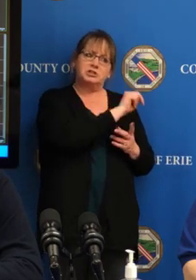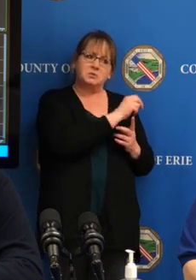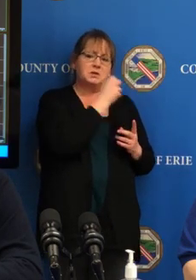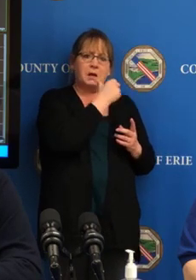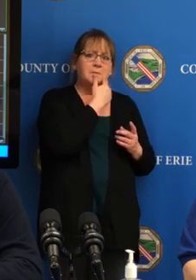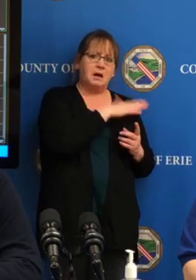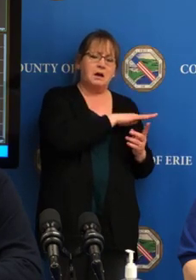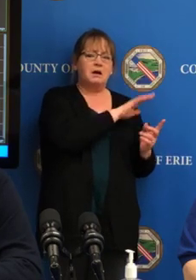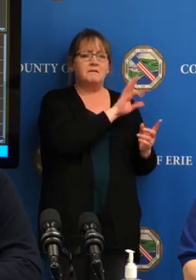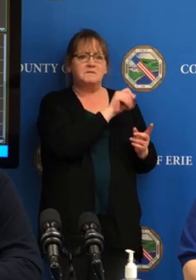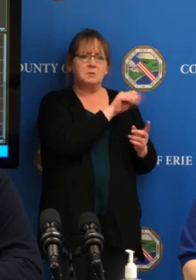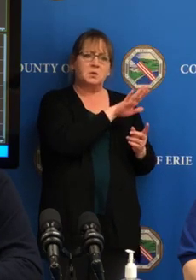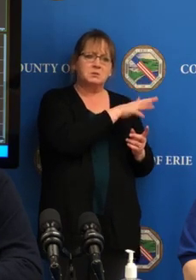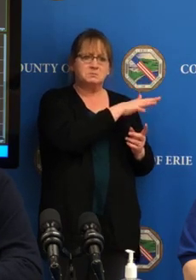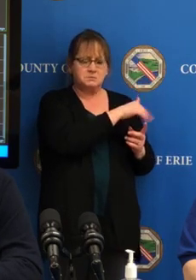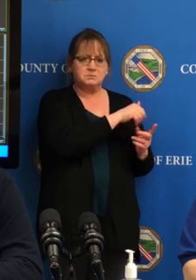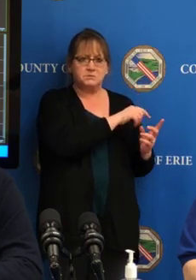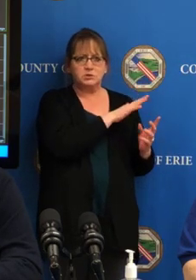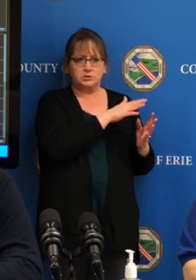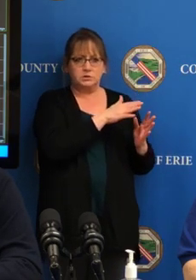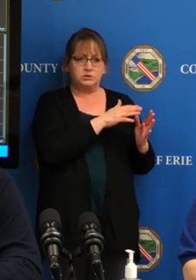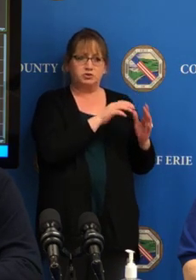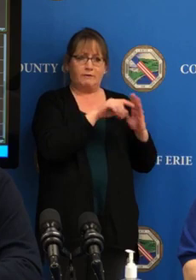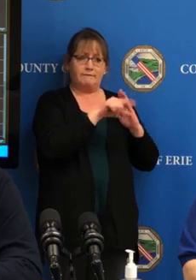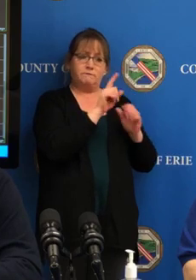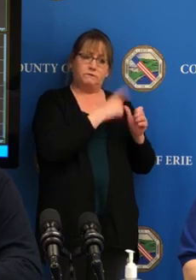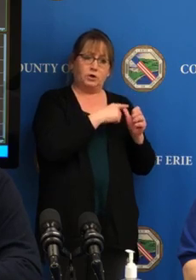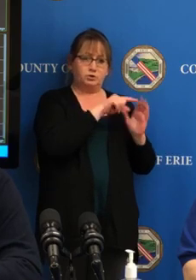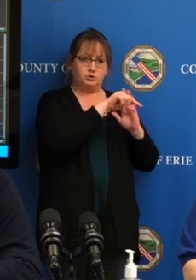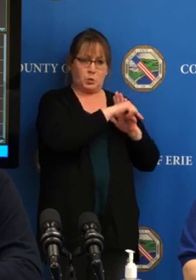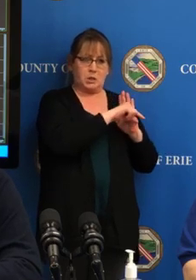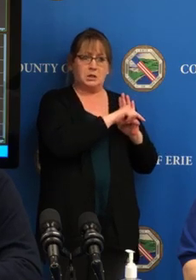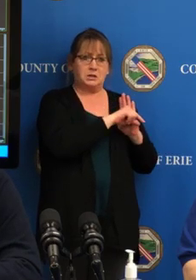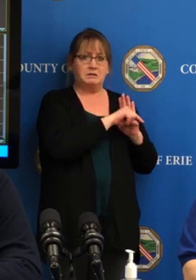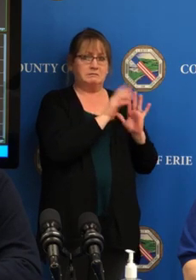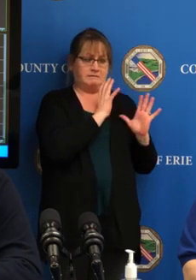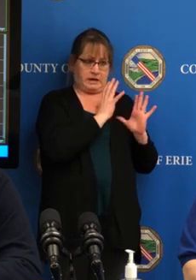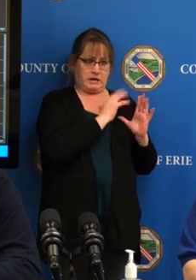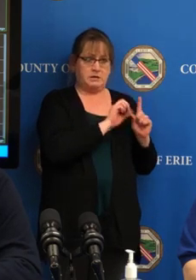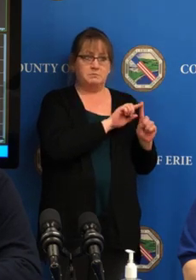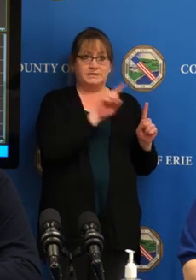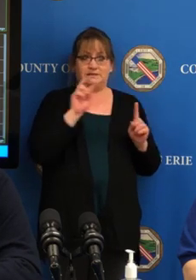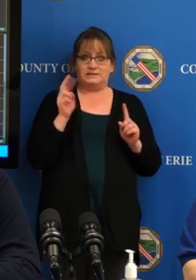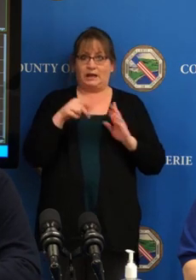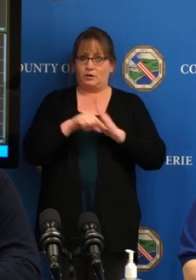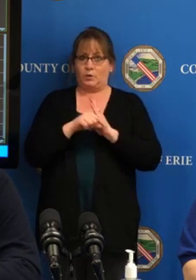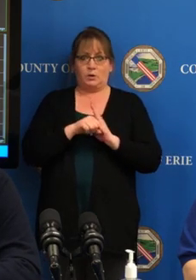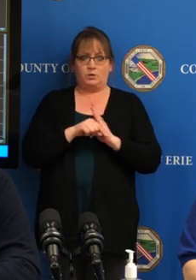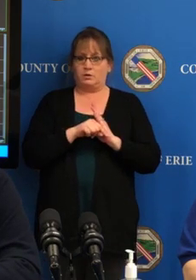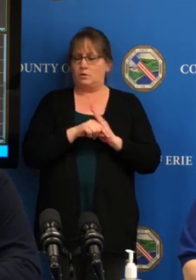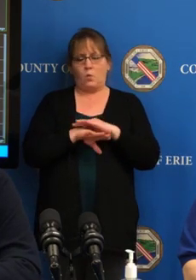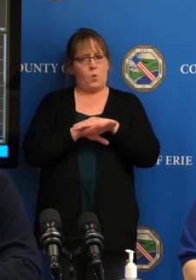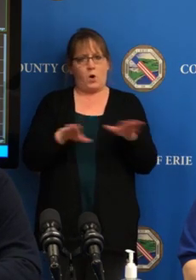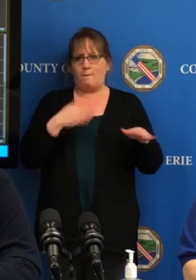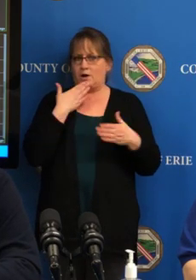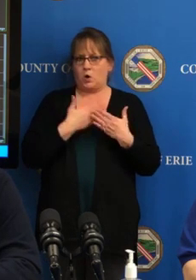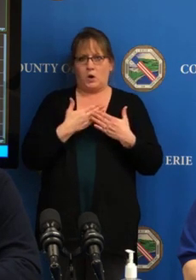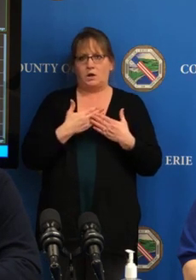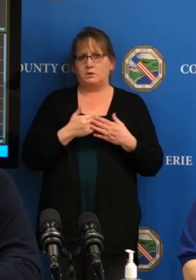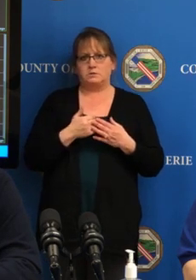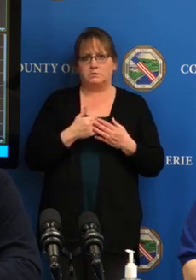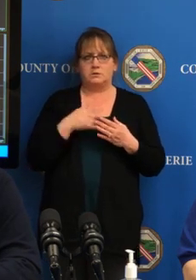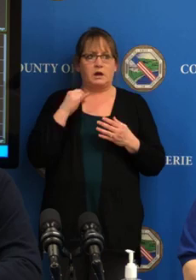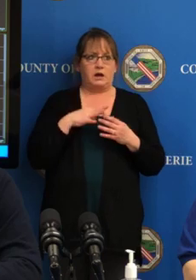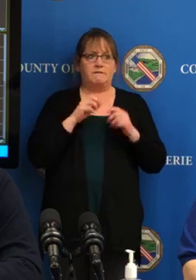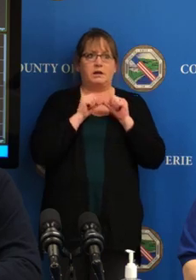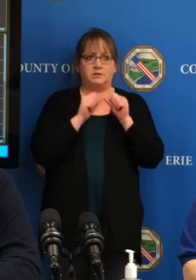and February, so we probably get through the first quarter of 2020 okay, but the second quarter is not going to be good. We know that if this is prolonged,